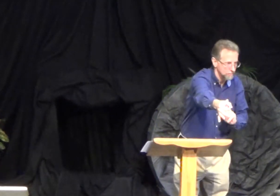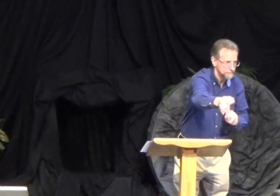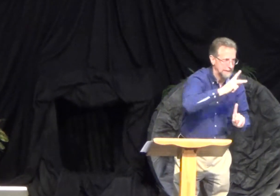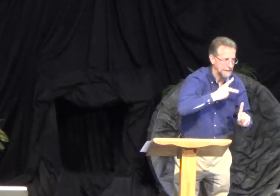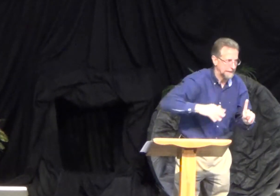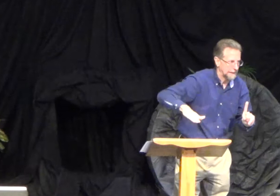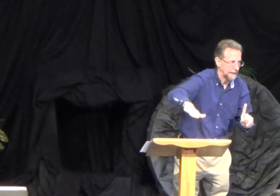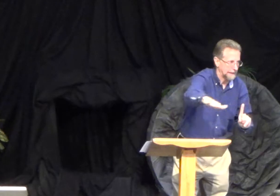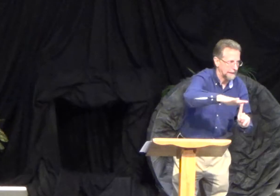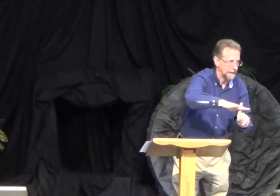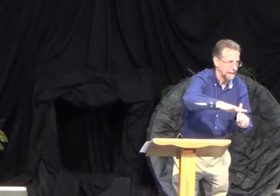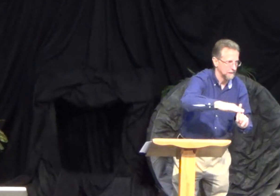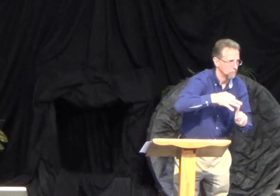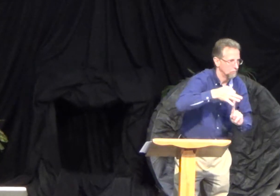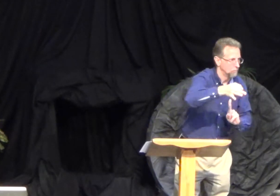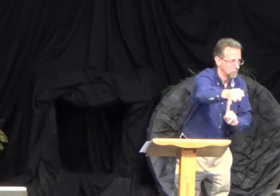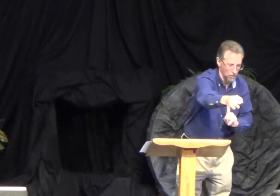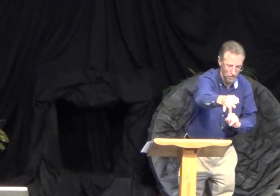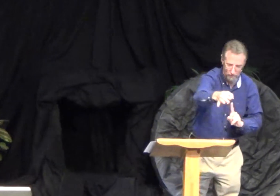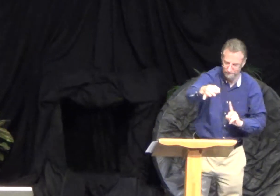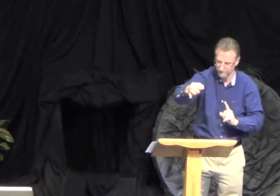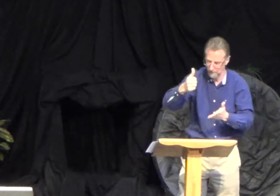what was right. He put it off in this land, in this time.